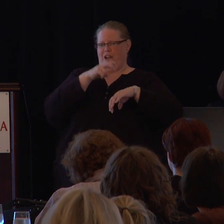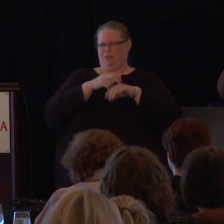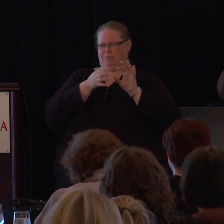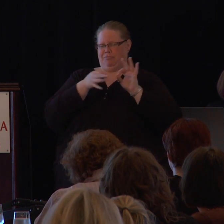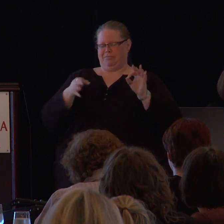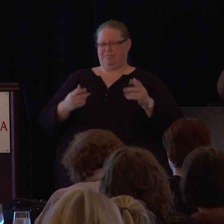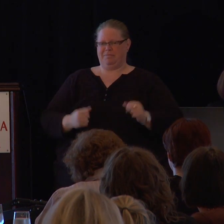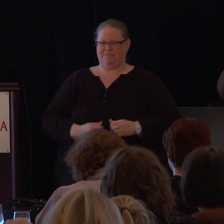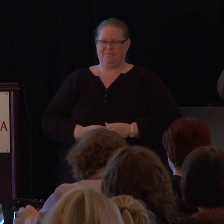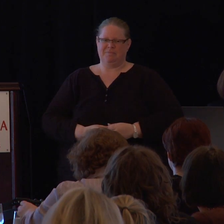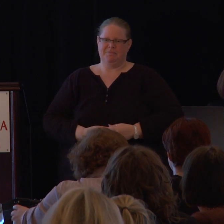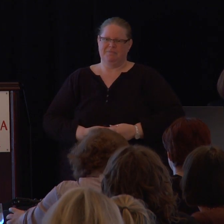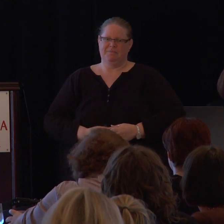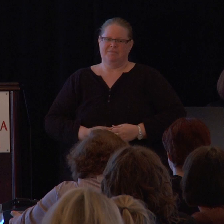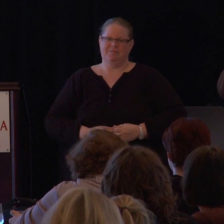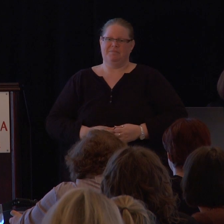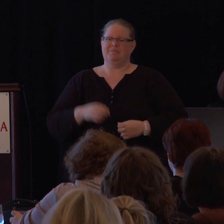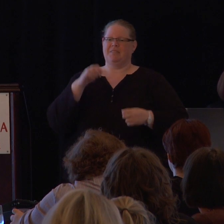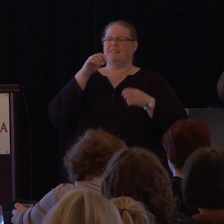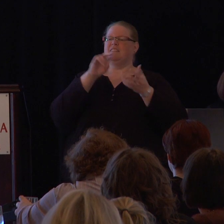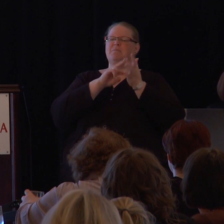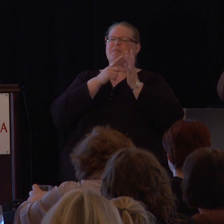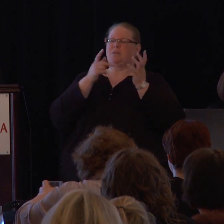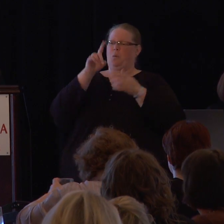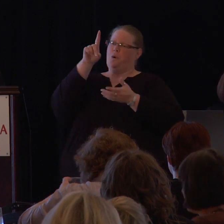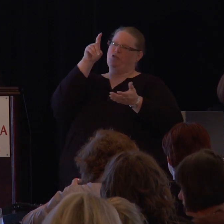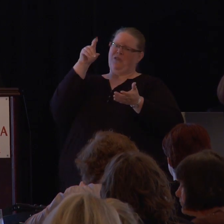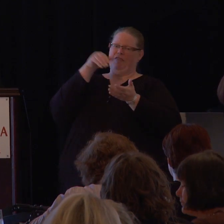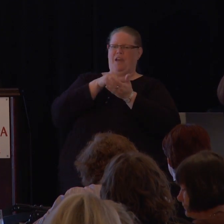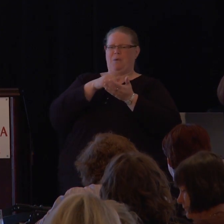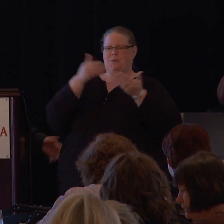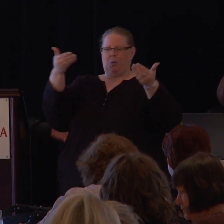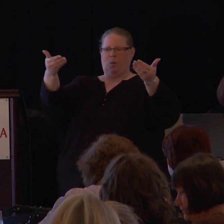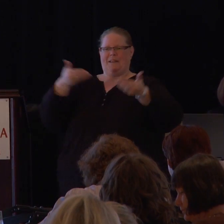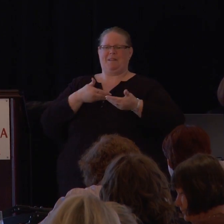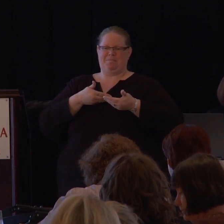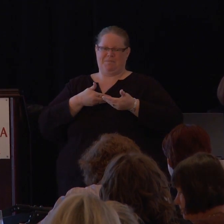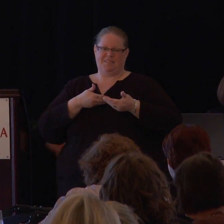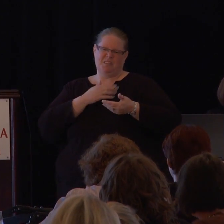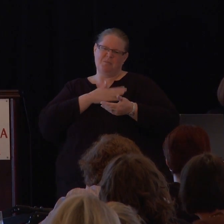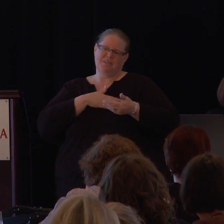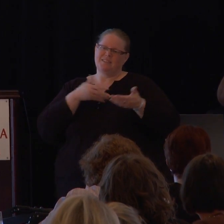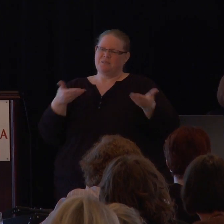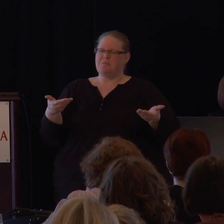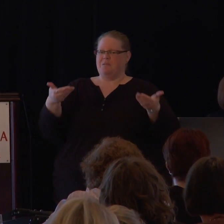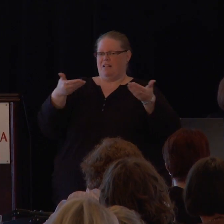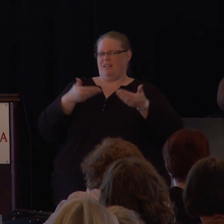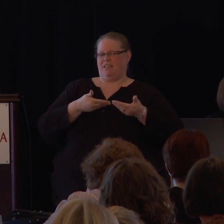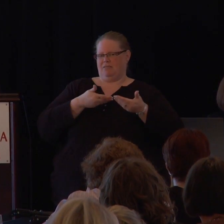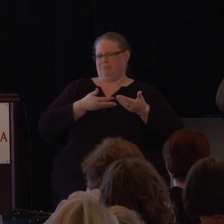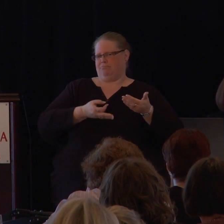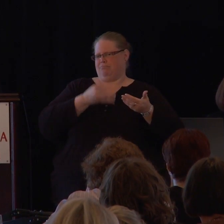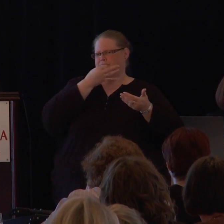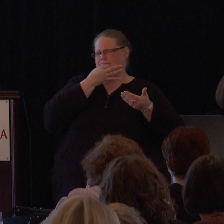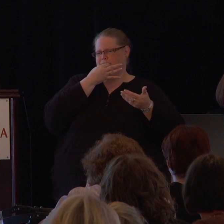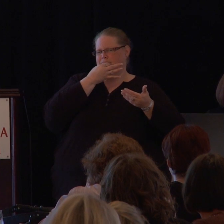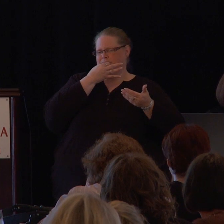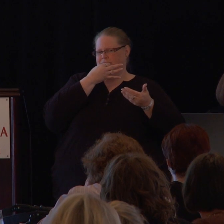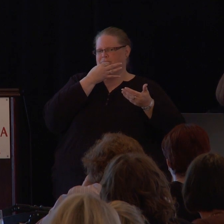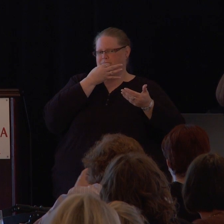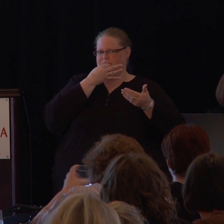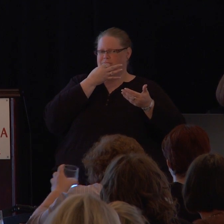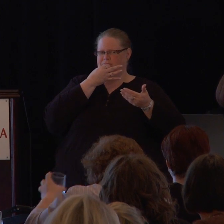Fáilte, 100,000 welcomes. Please welcome this distinguished scholar,